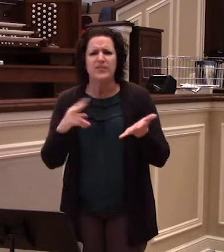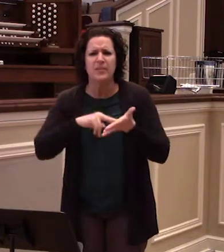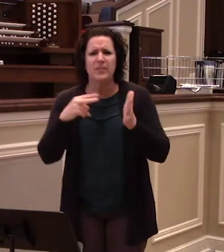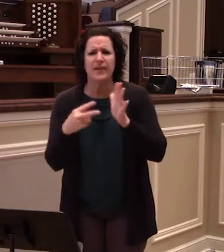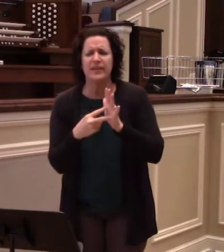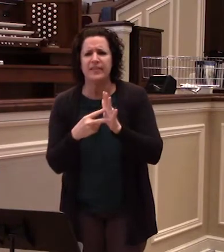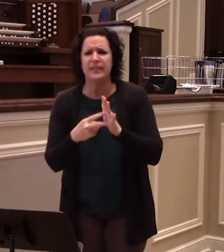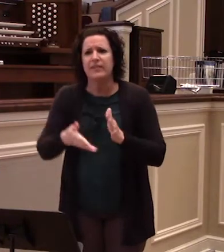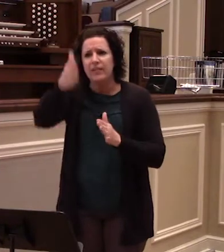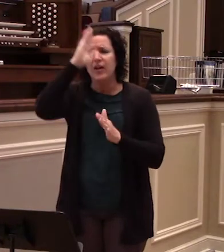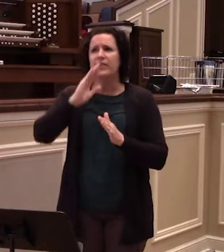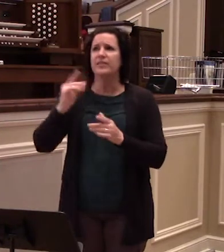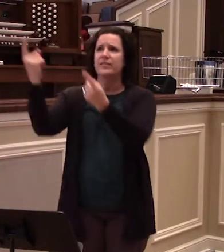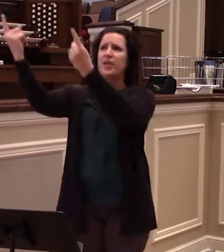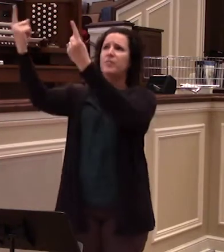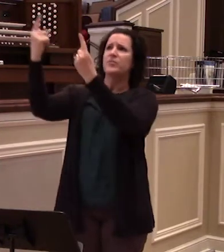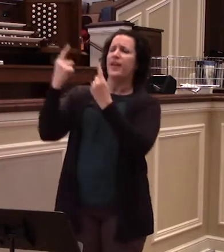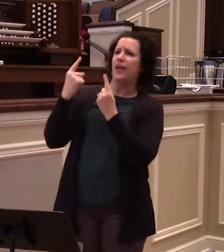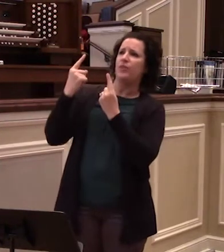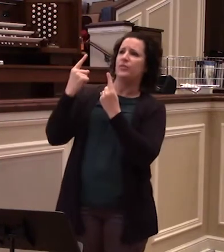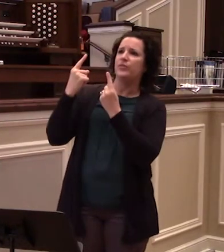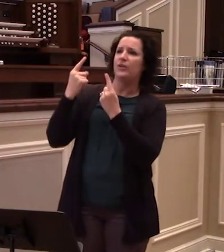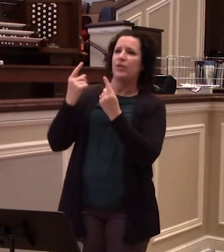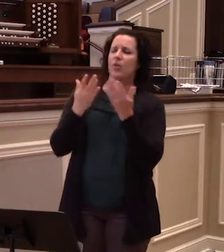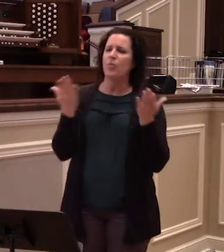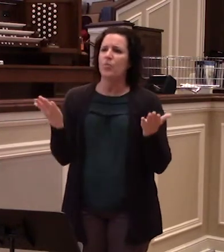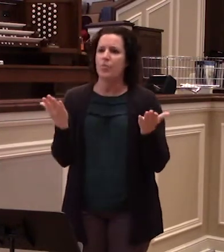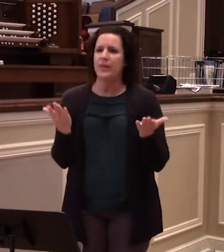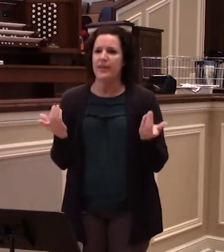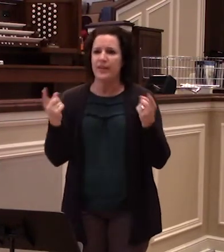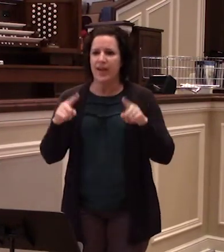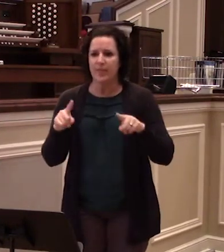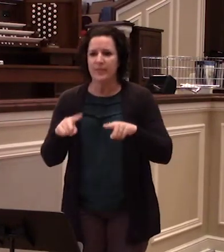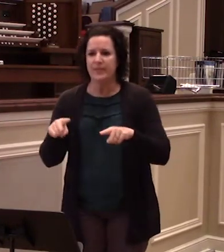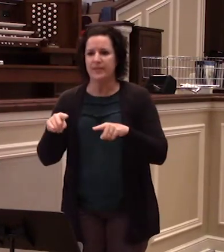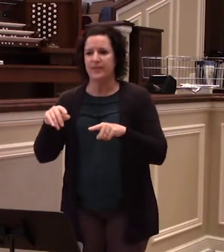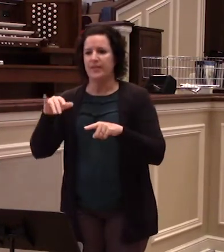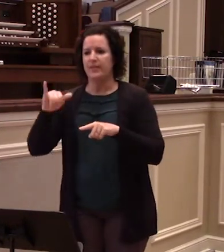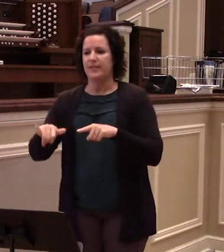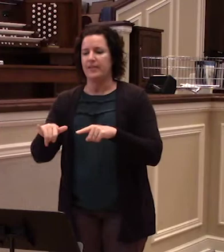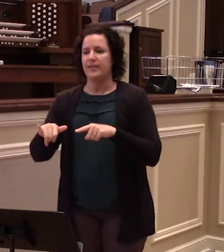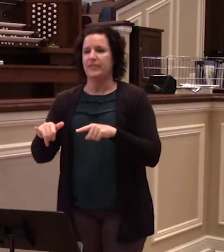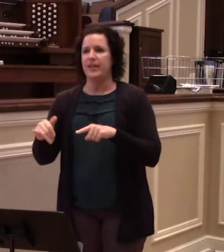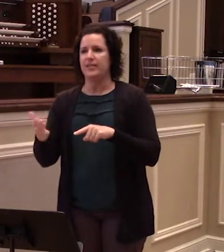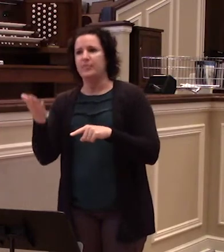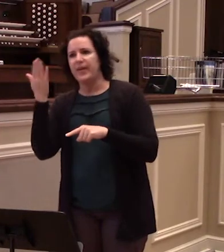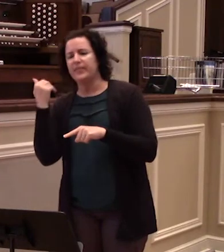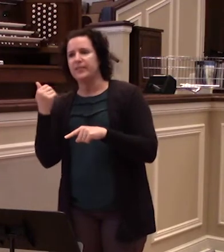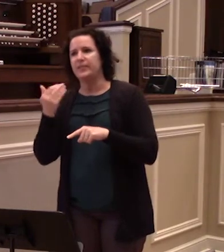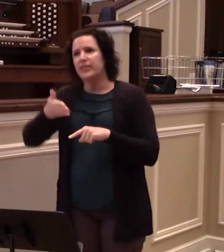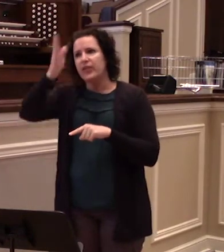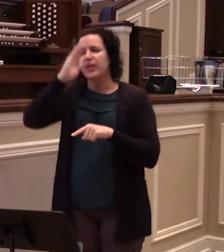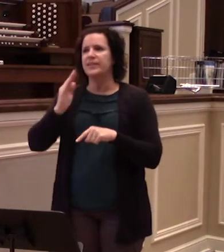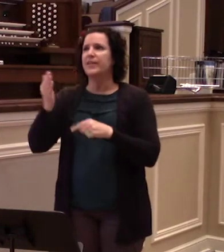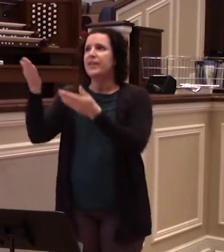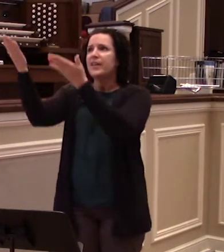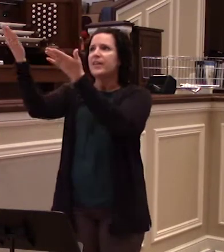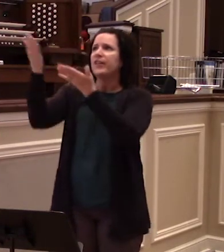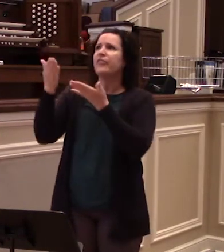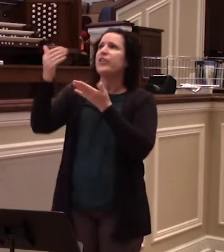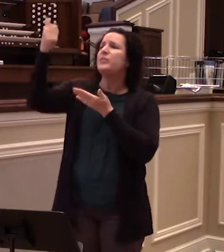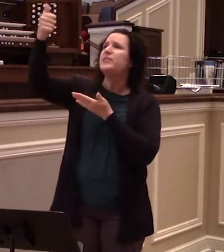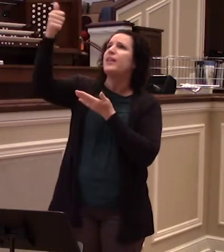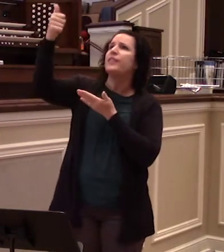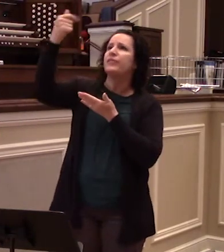God has come down? What was begun in that act of God's giving of himself to us? Well, the